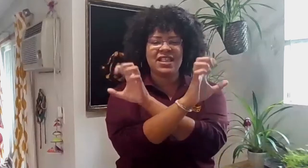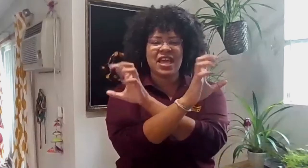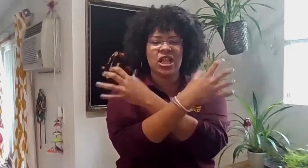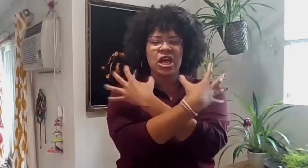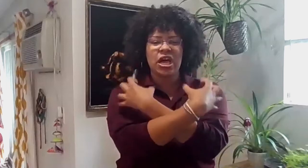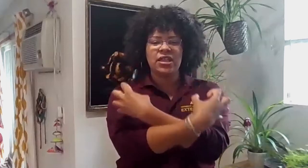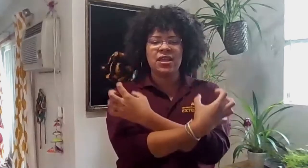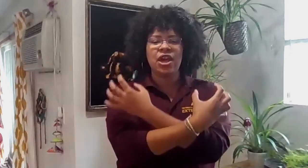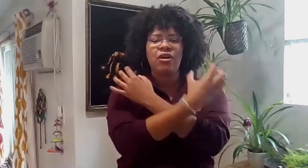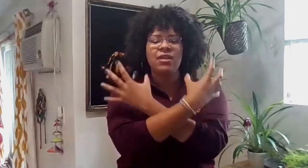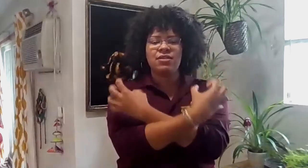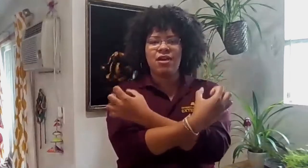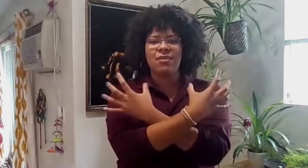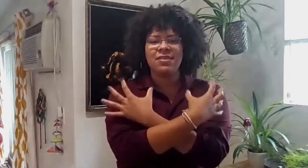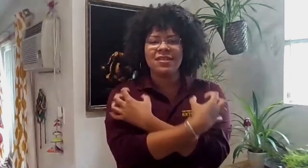like claws, cross your arms.